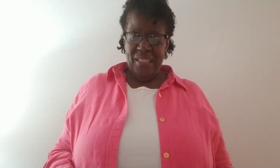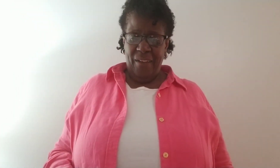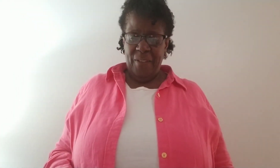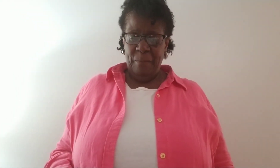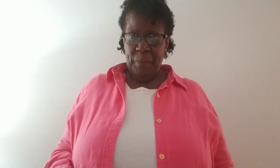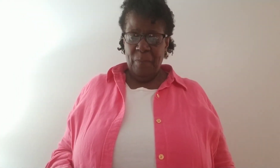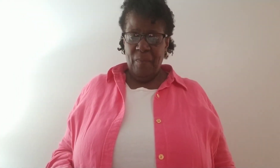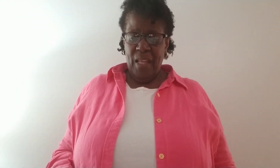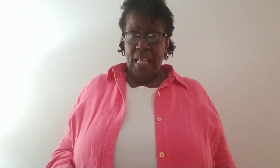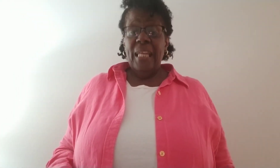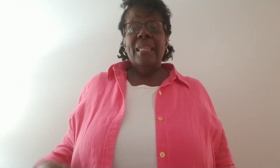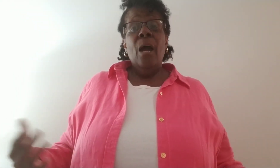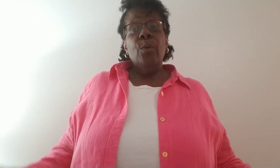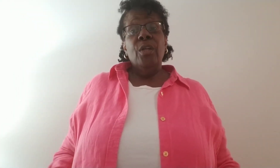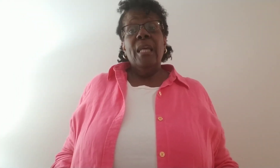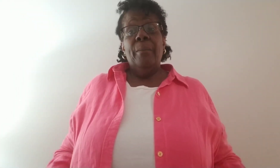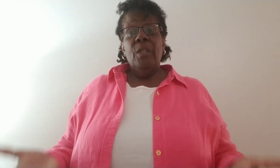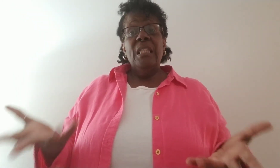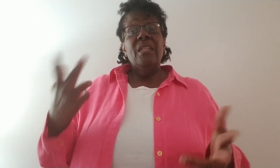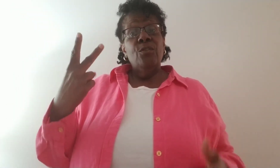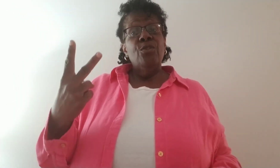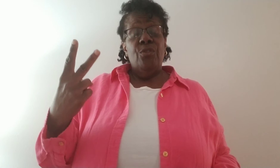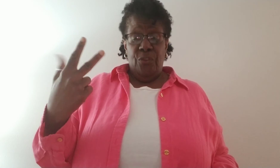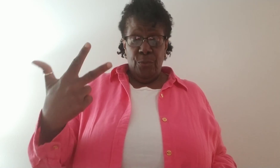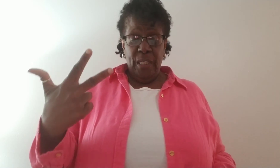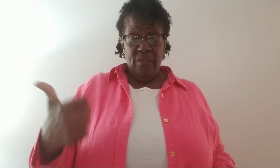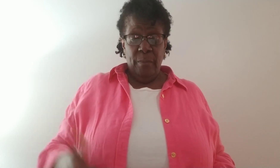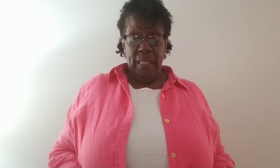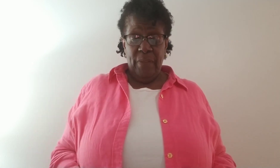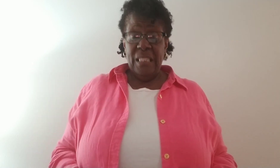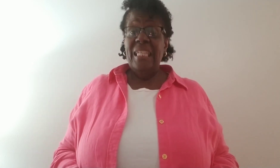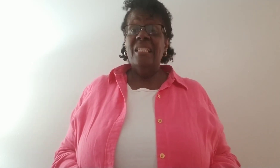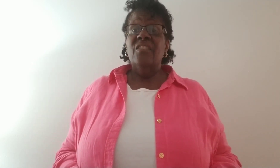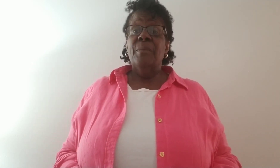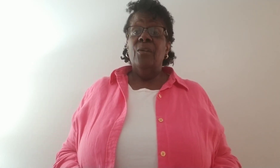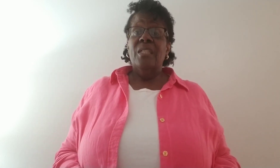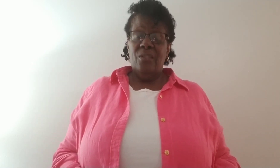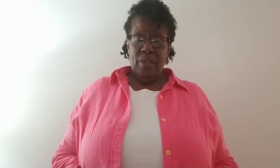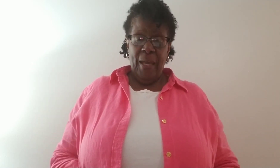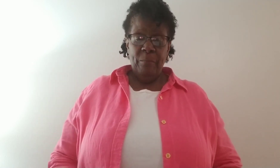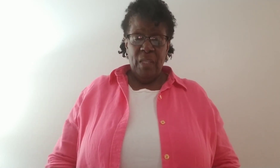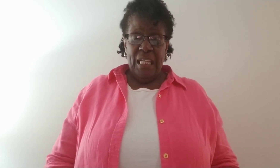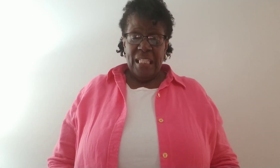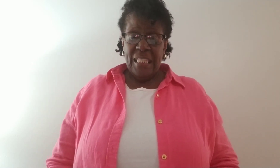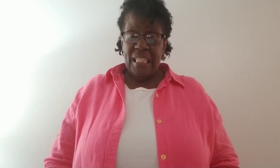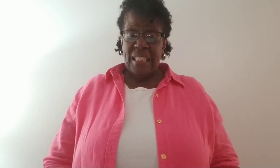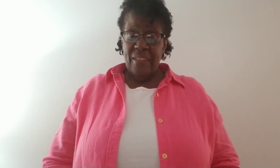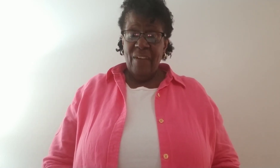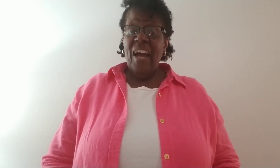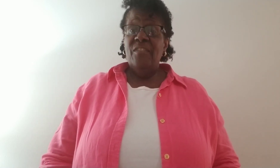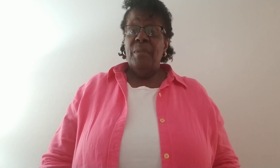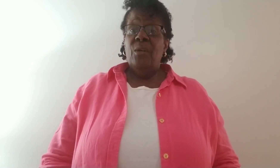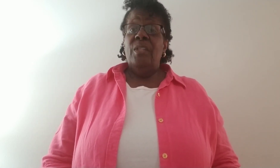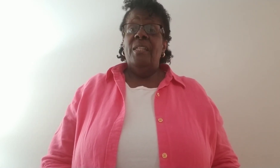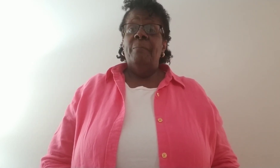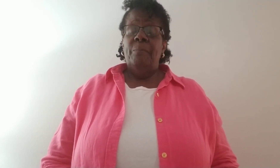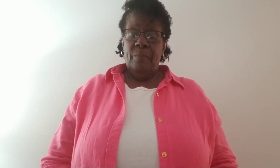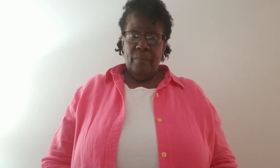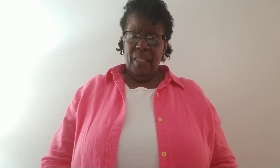9,962,527. Now I'm gonna give you three of them in the tens of millions, okay? 65,000,000, and